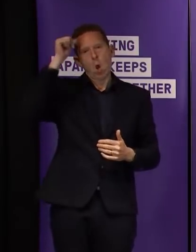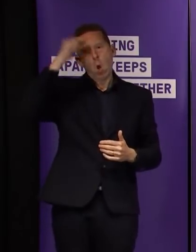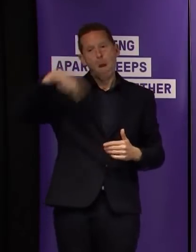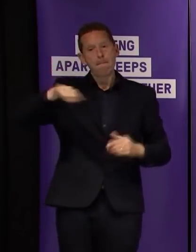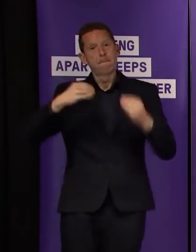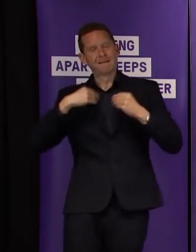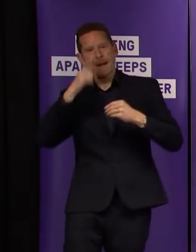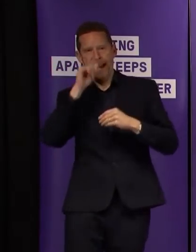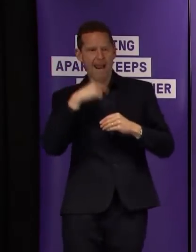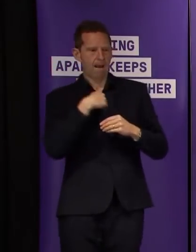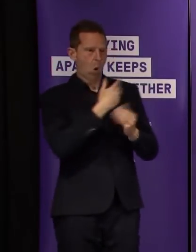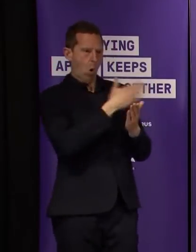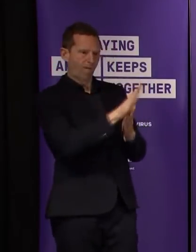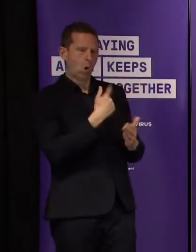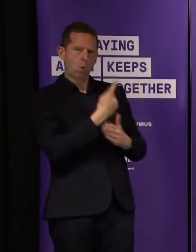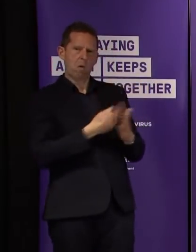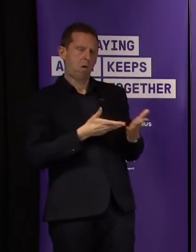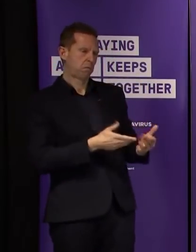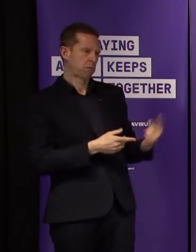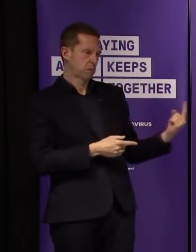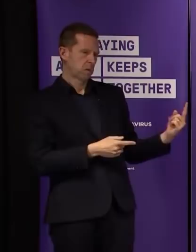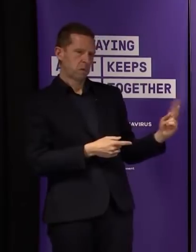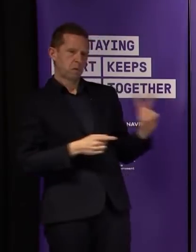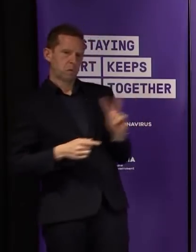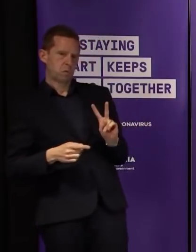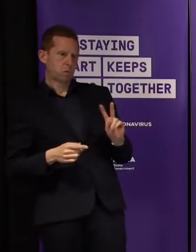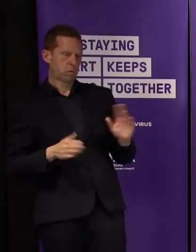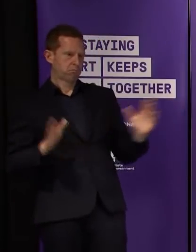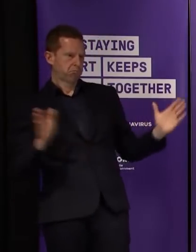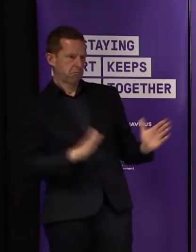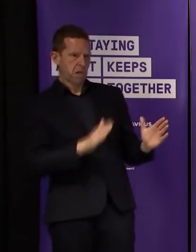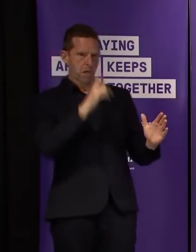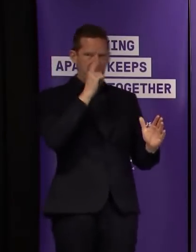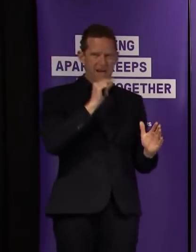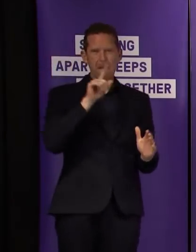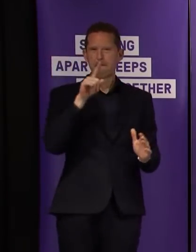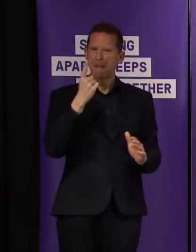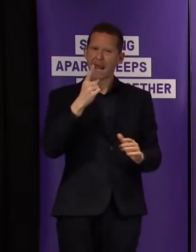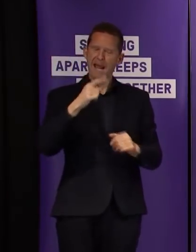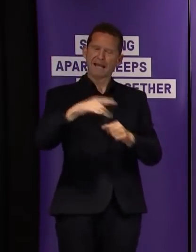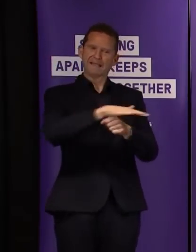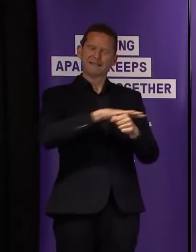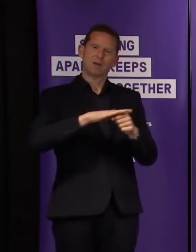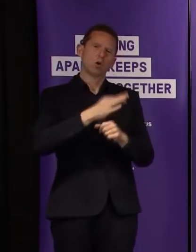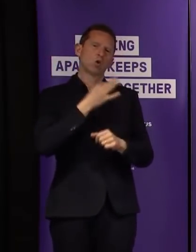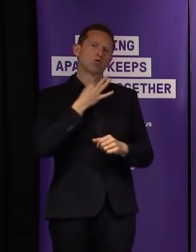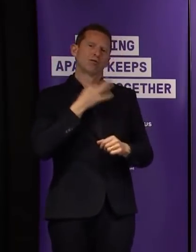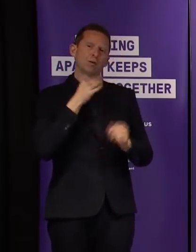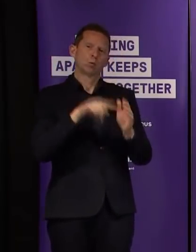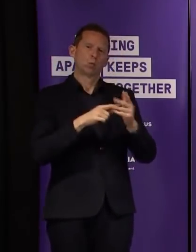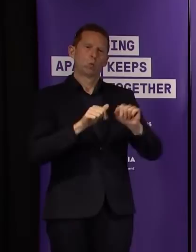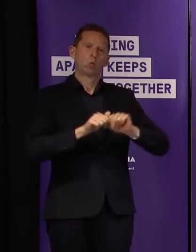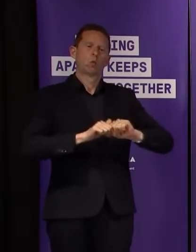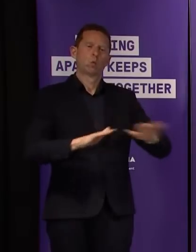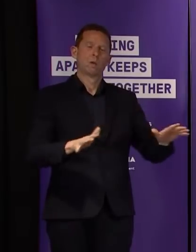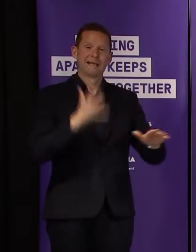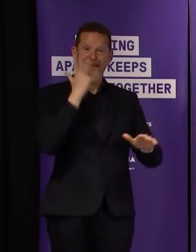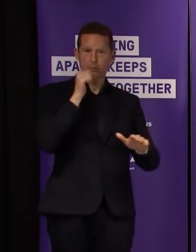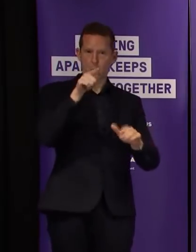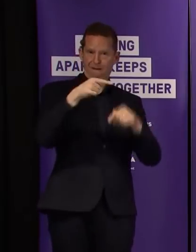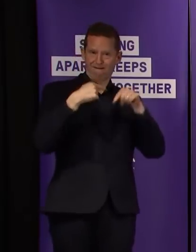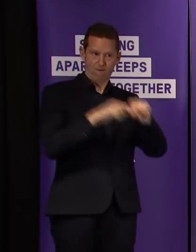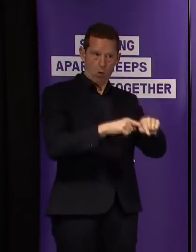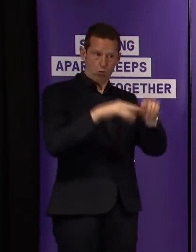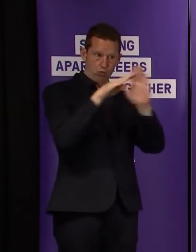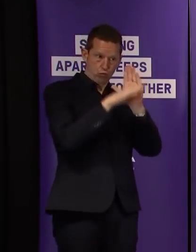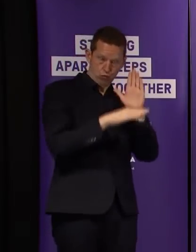try and mitigate that risk, but again, it's an industry that has settings where the risk of transmission, even with all of those other things